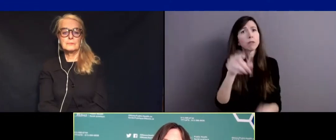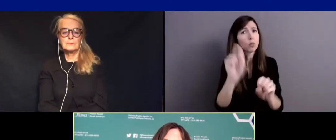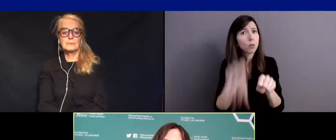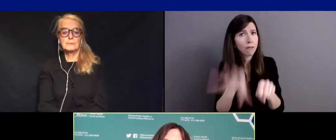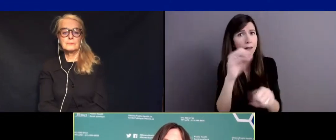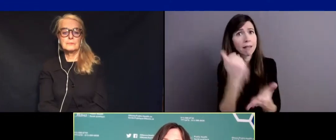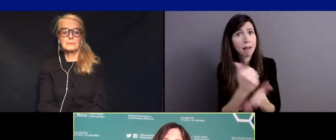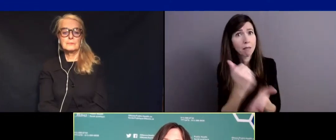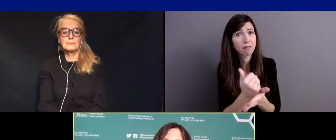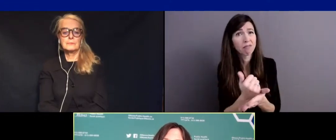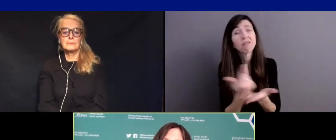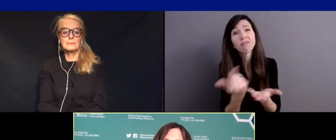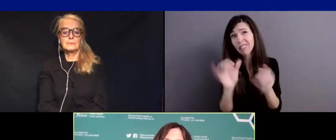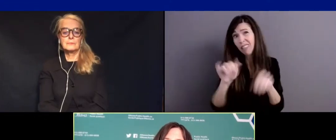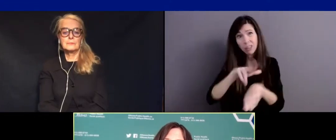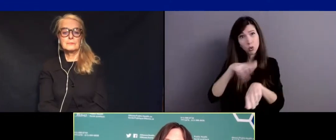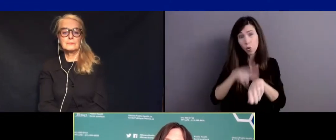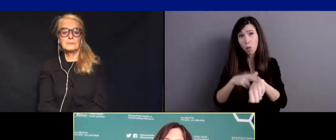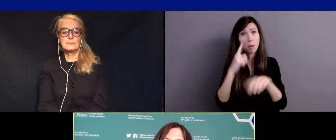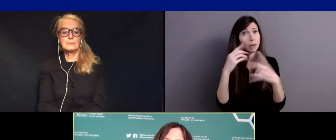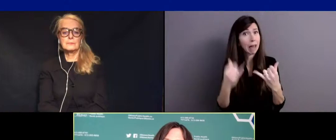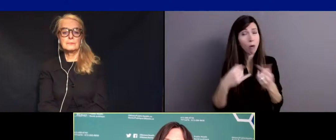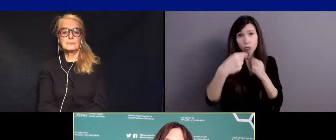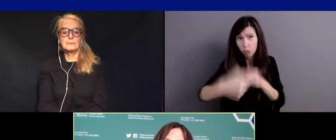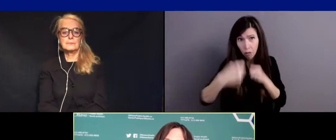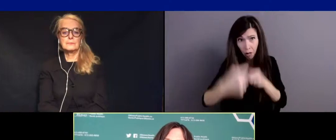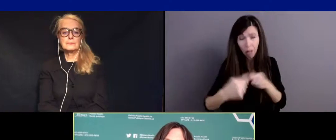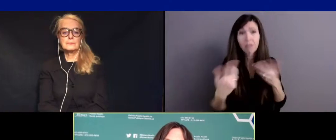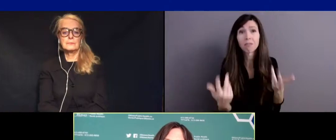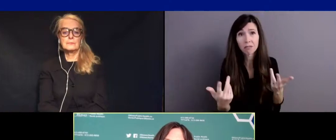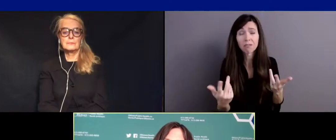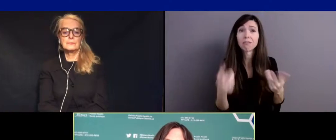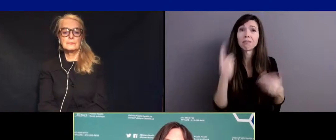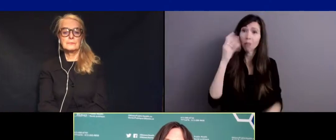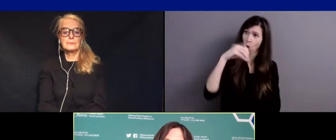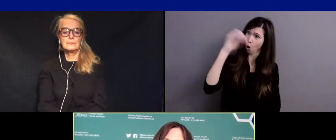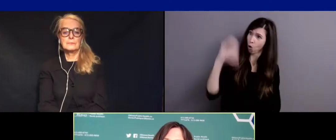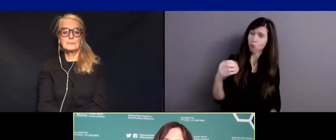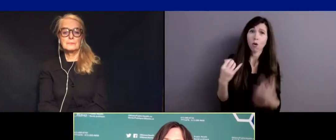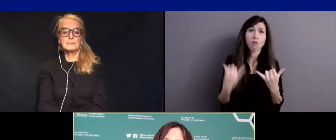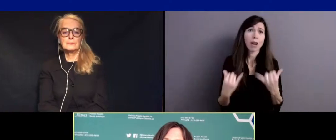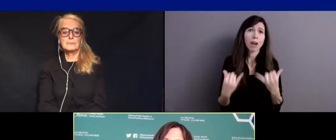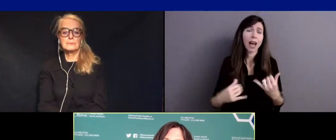is suffering right now, and Ottawa Public Health will continue to work with you.